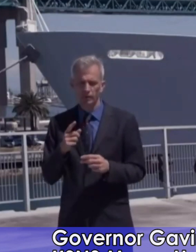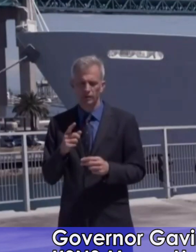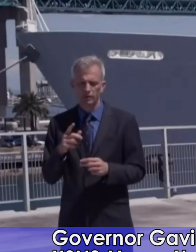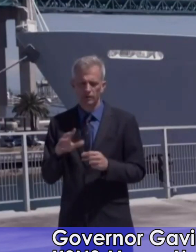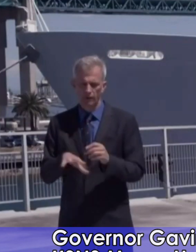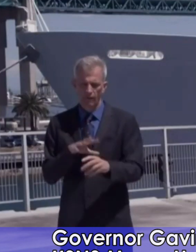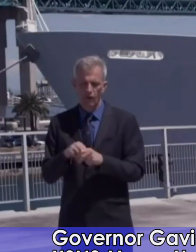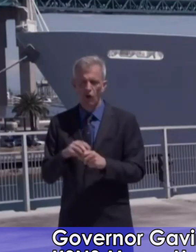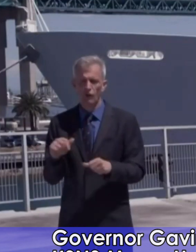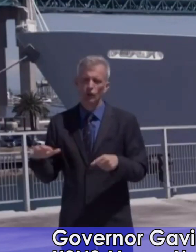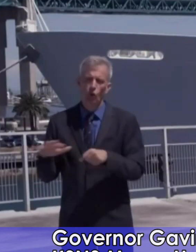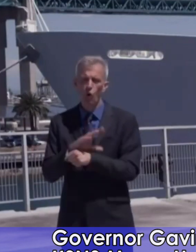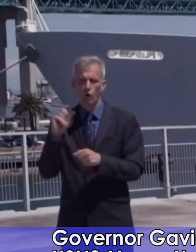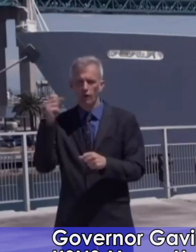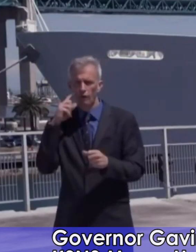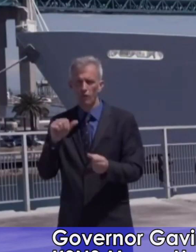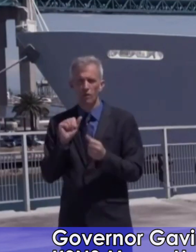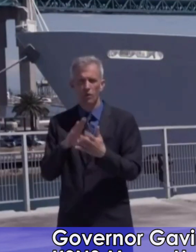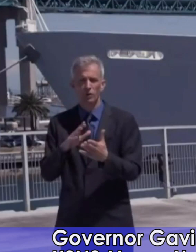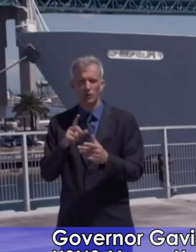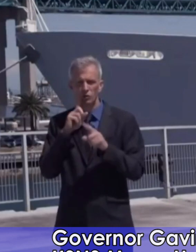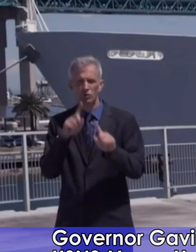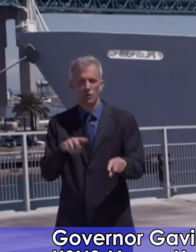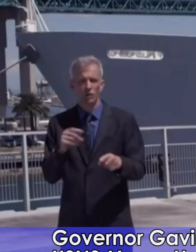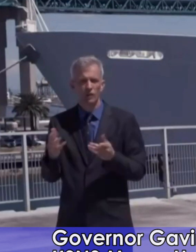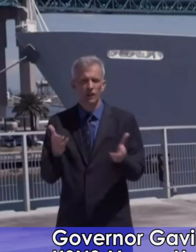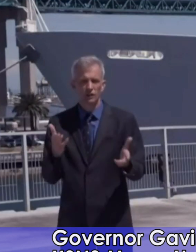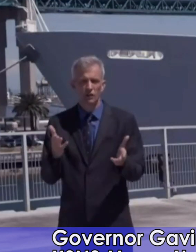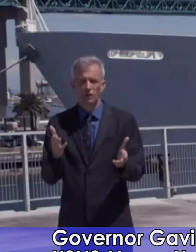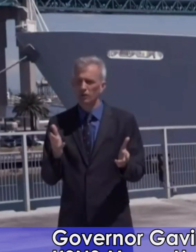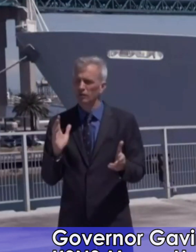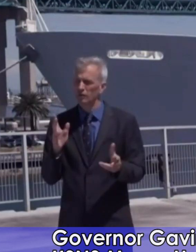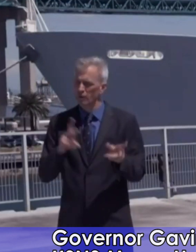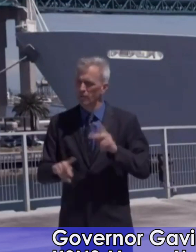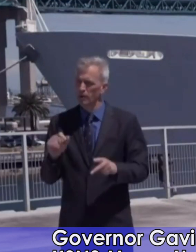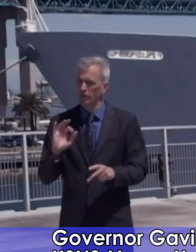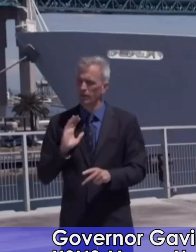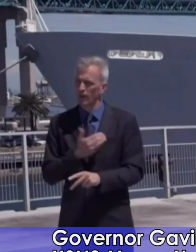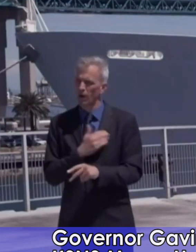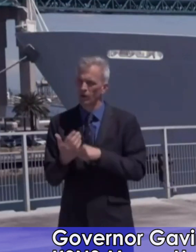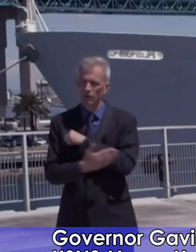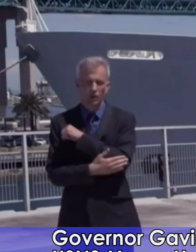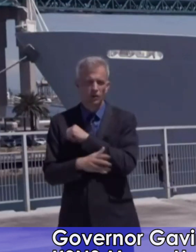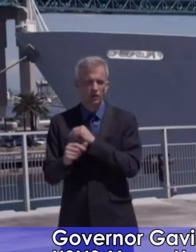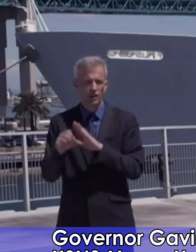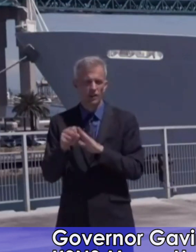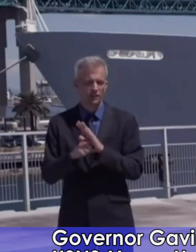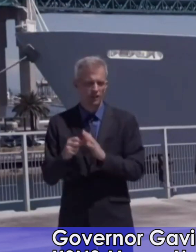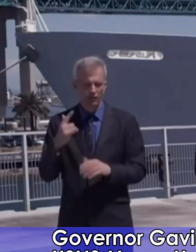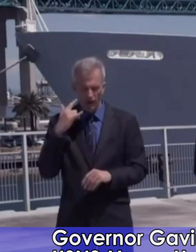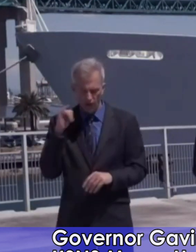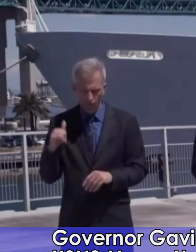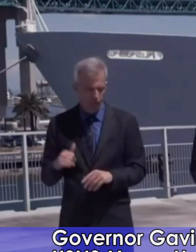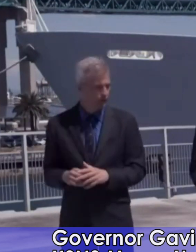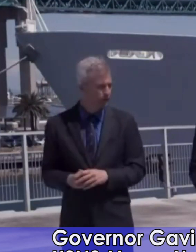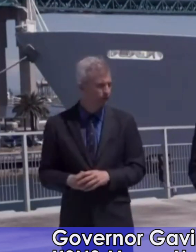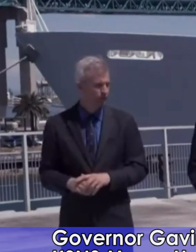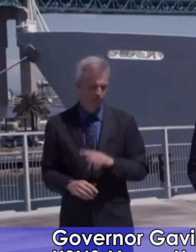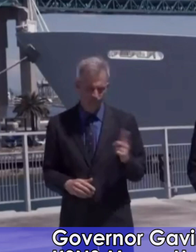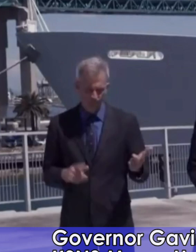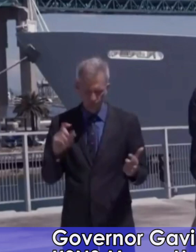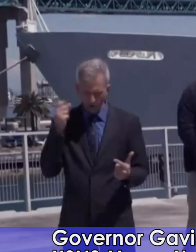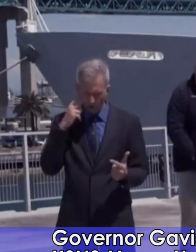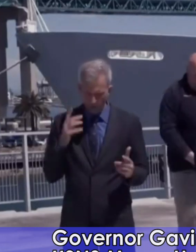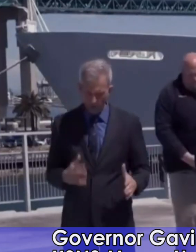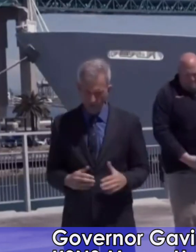to response and to serve the great people of our nation, the state of California. And with that, I'll turn it over to the governor. Thank you. Thank